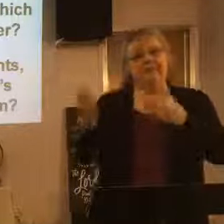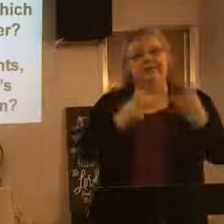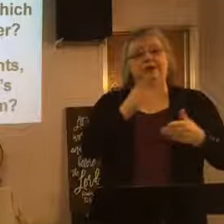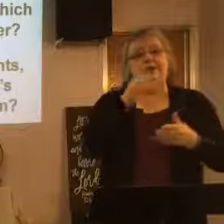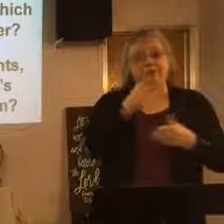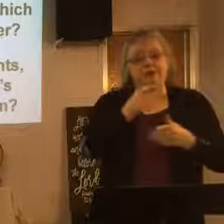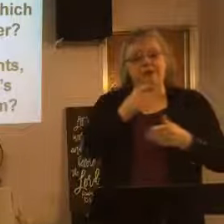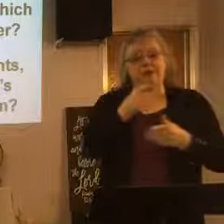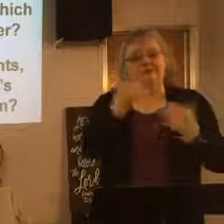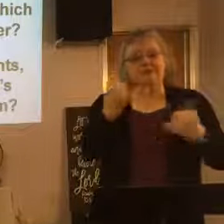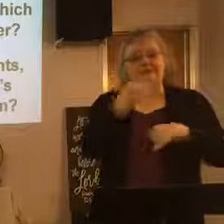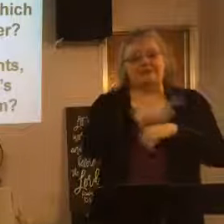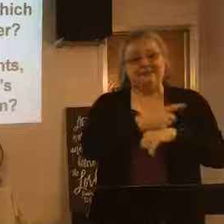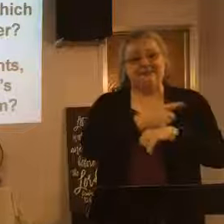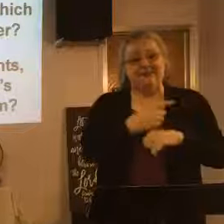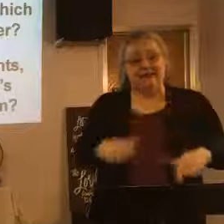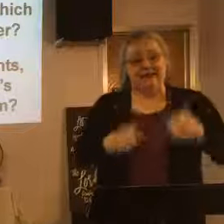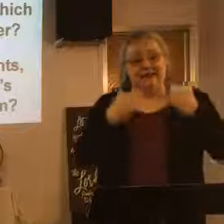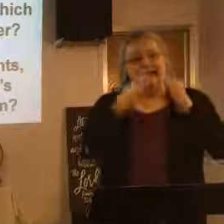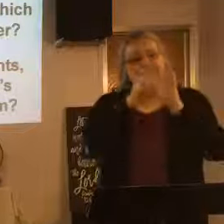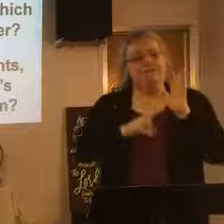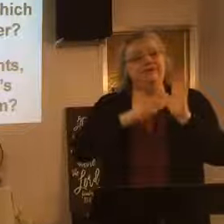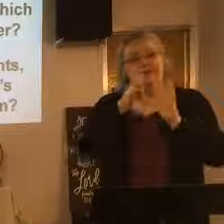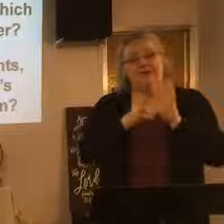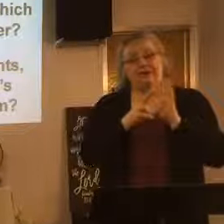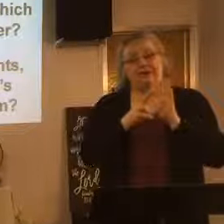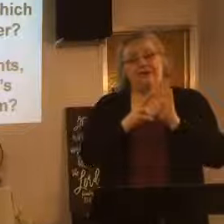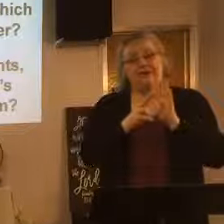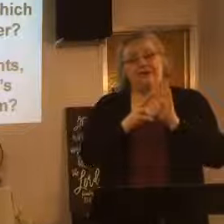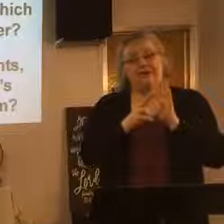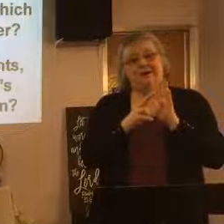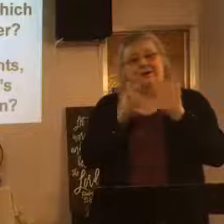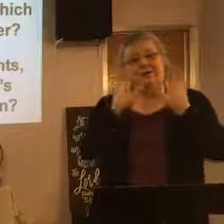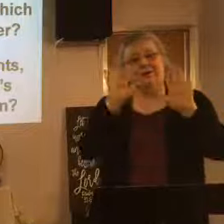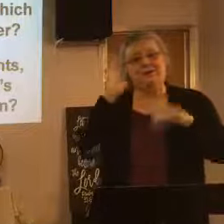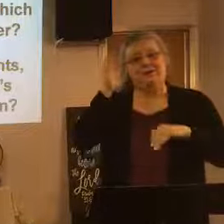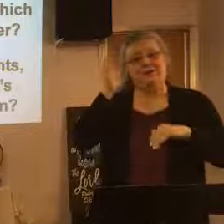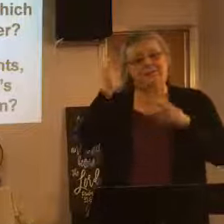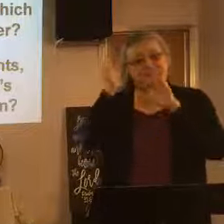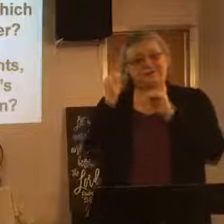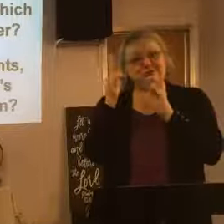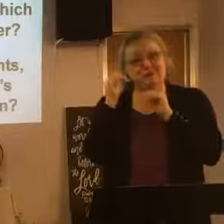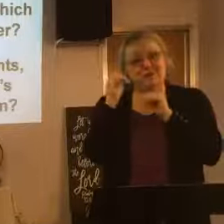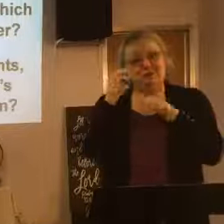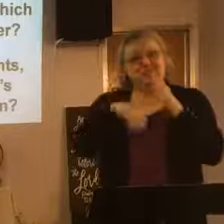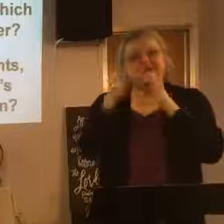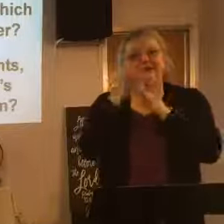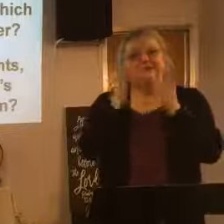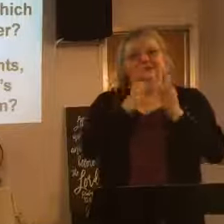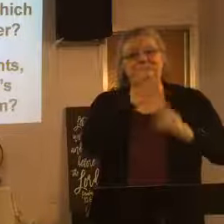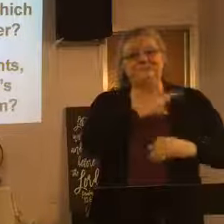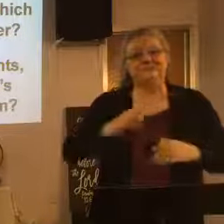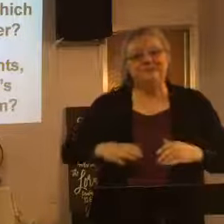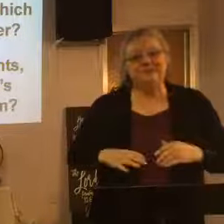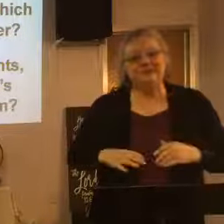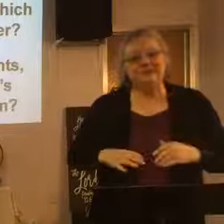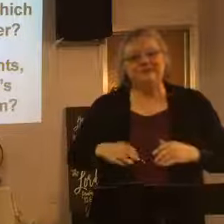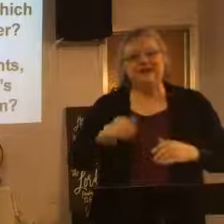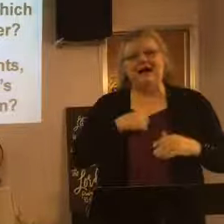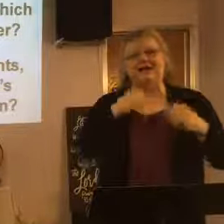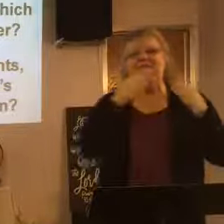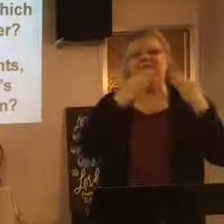today live stream, the wonderful message of hope in Jesus Christ. I'm so